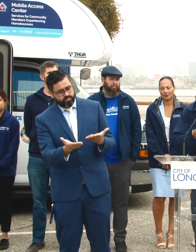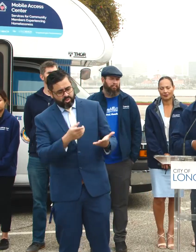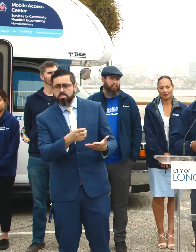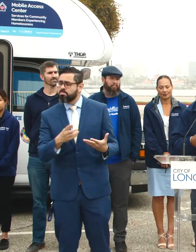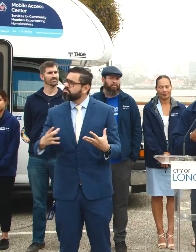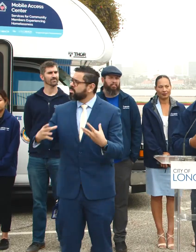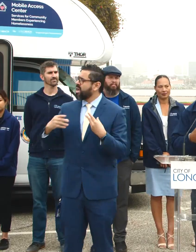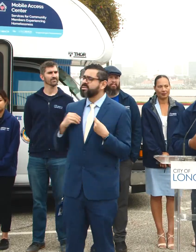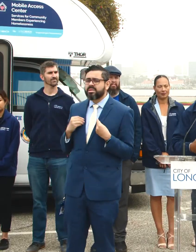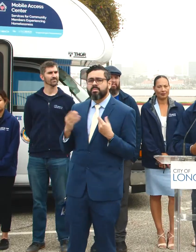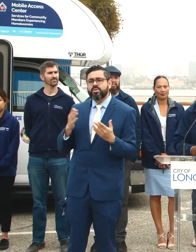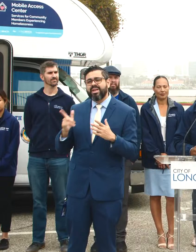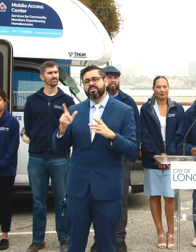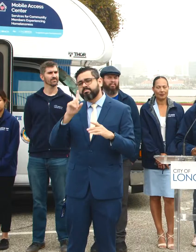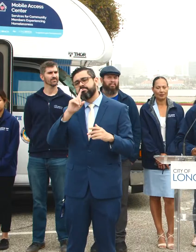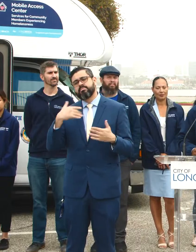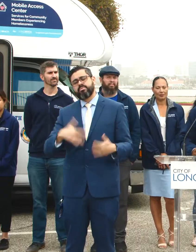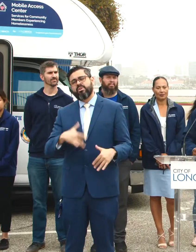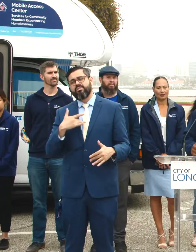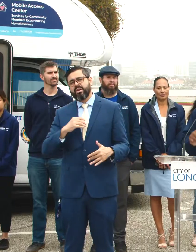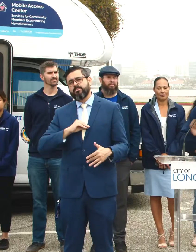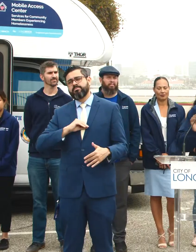accept those services. That is very promising.